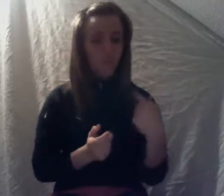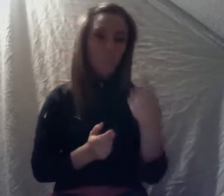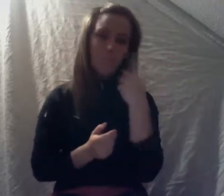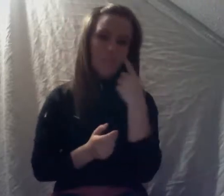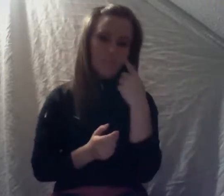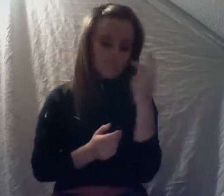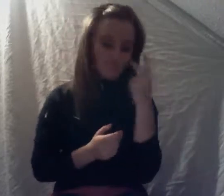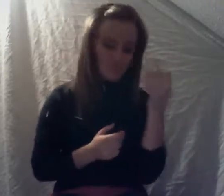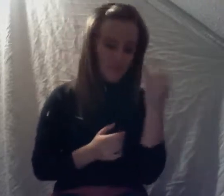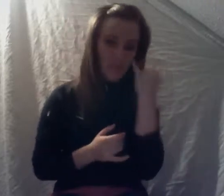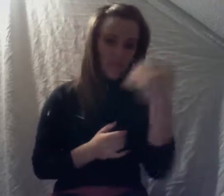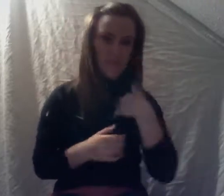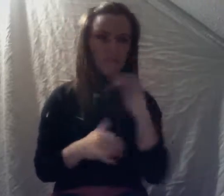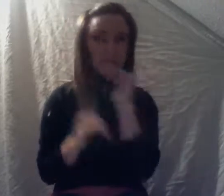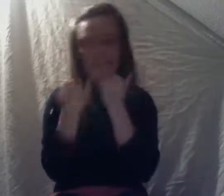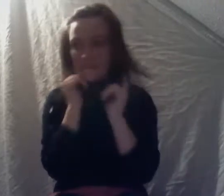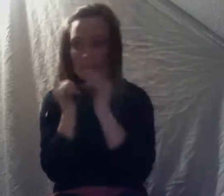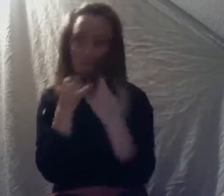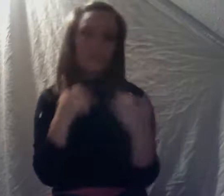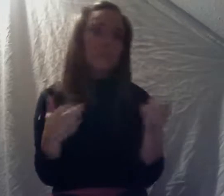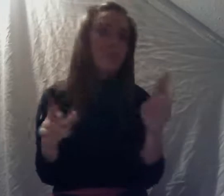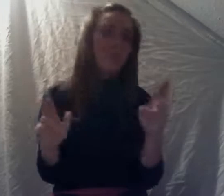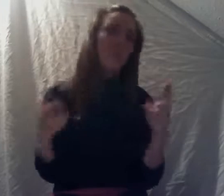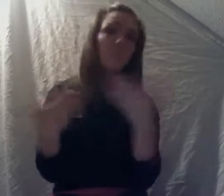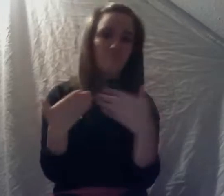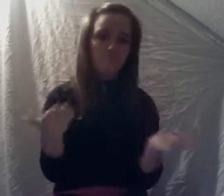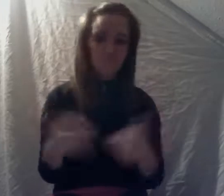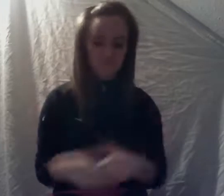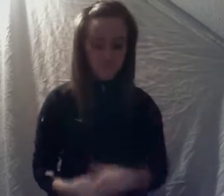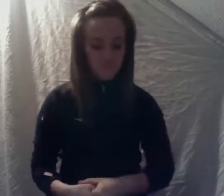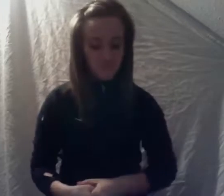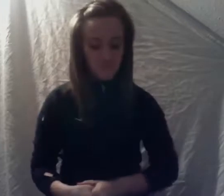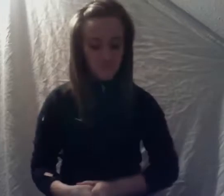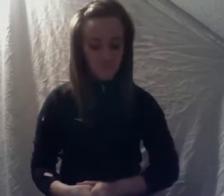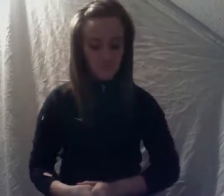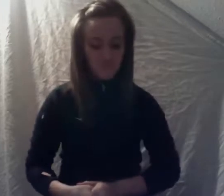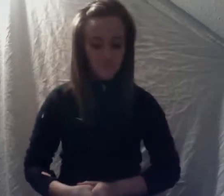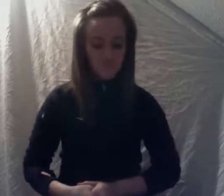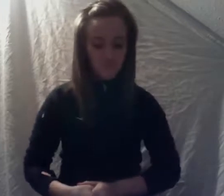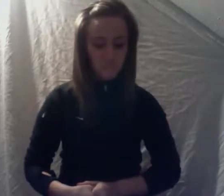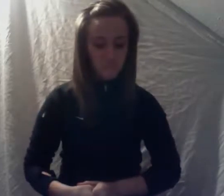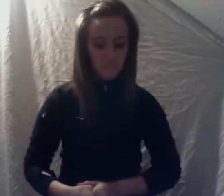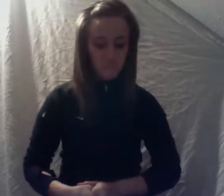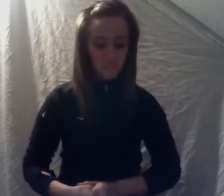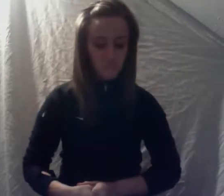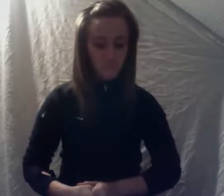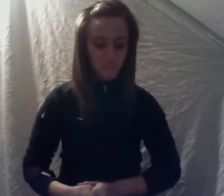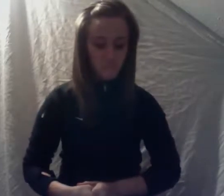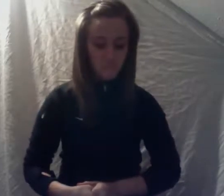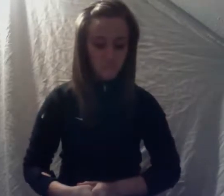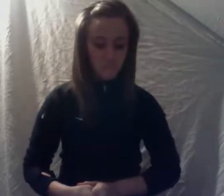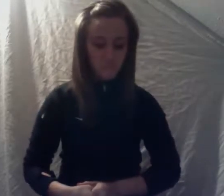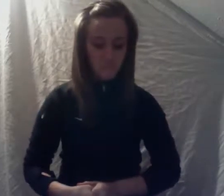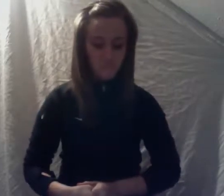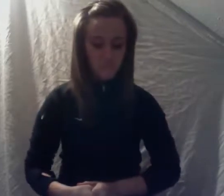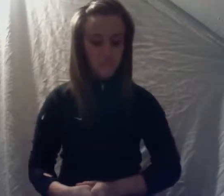Once that is done, the writer writes it up on the computer and puts it into a program called PageMaker